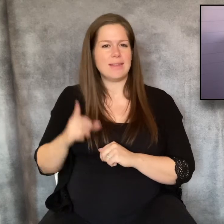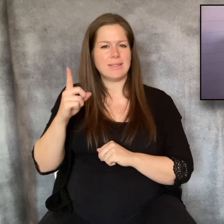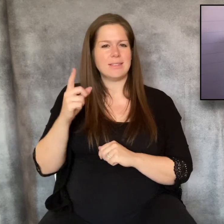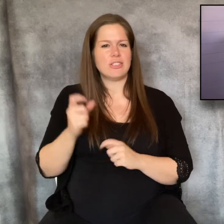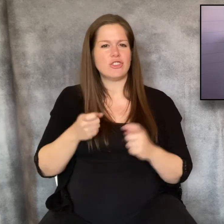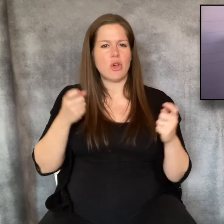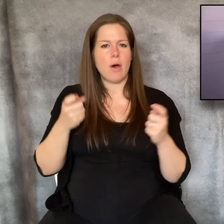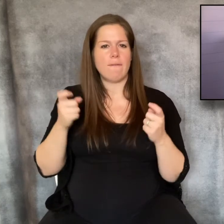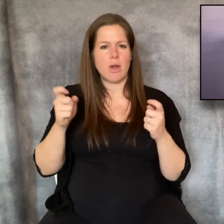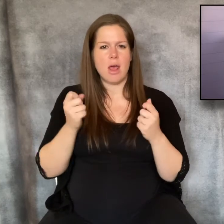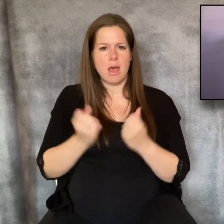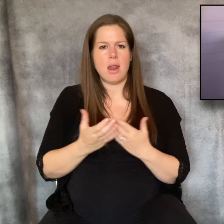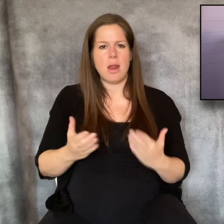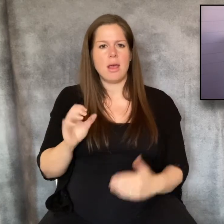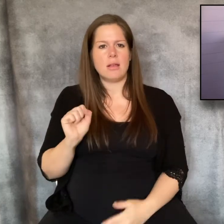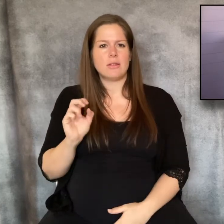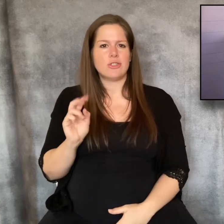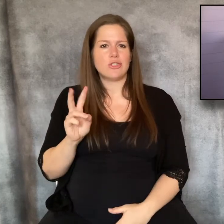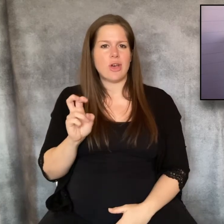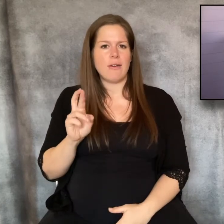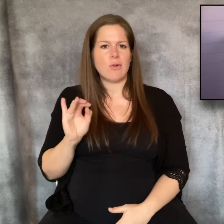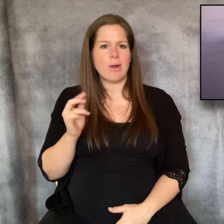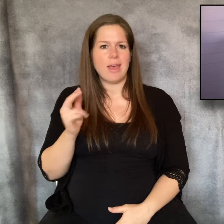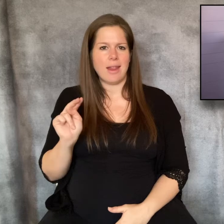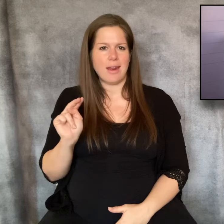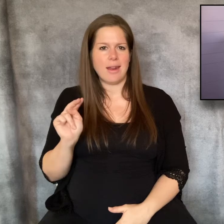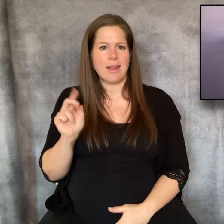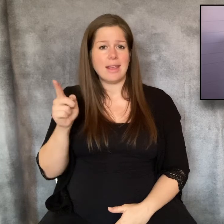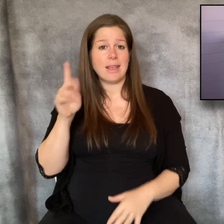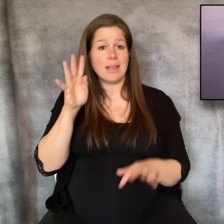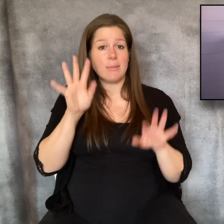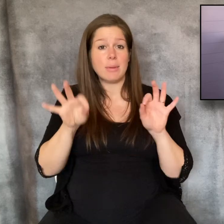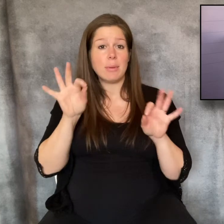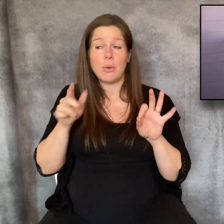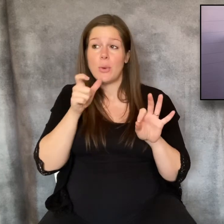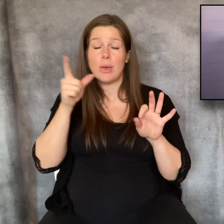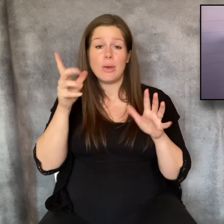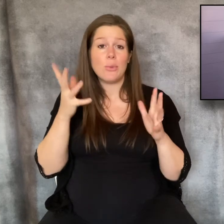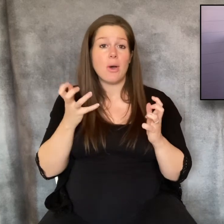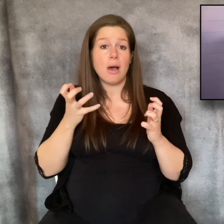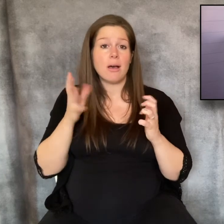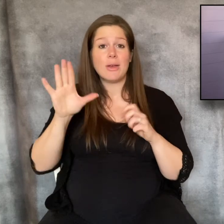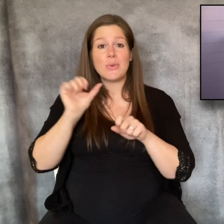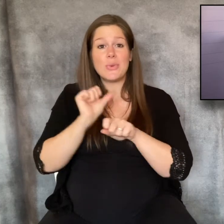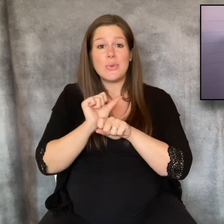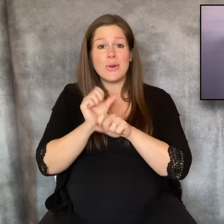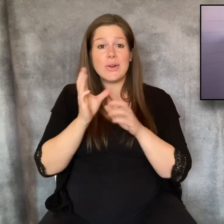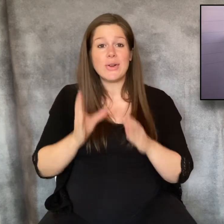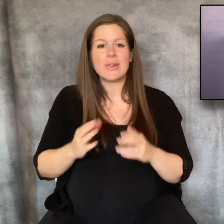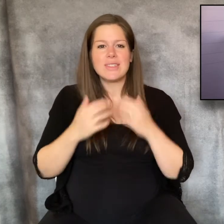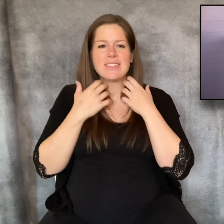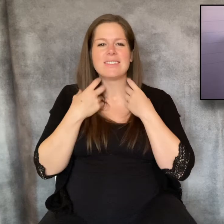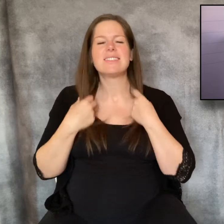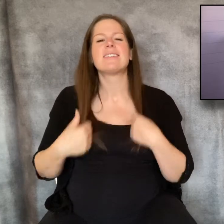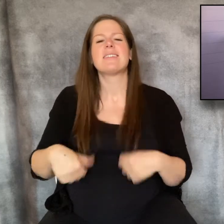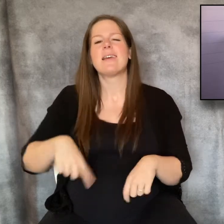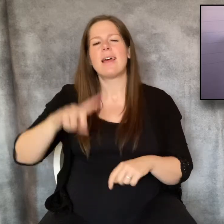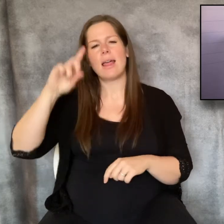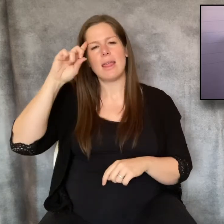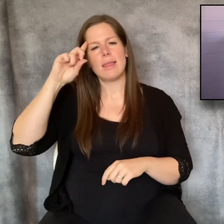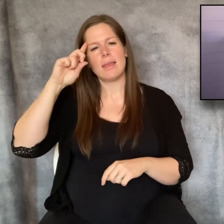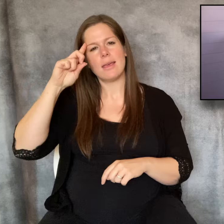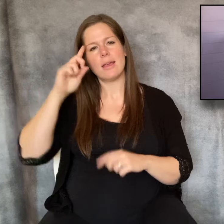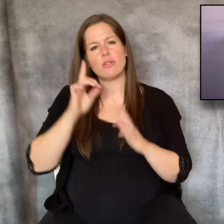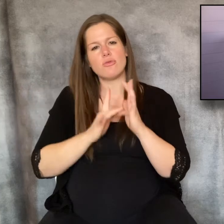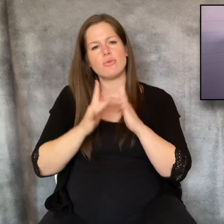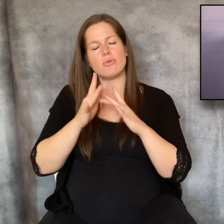parable a little bit. I think he's sharing with his disciples that even though they were the first